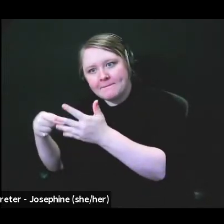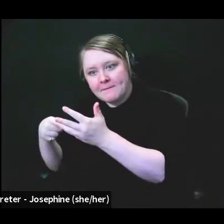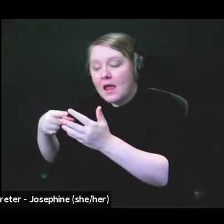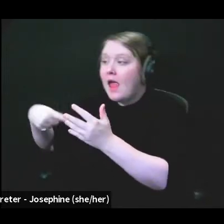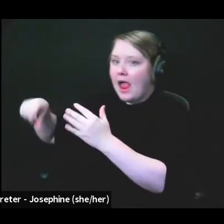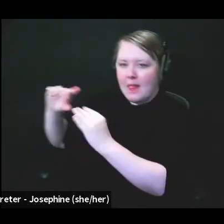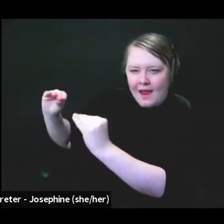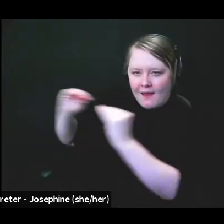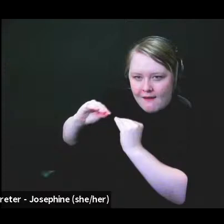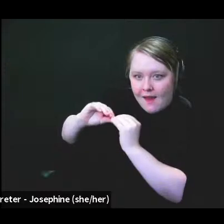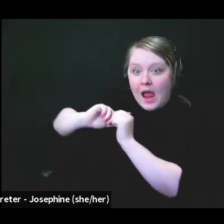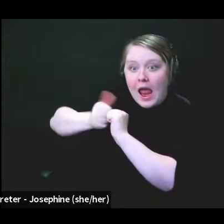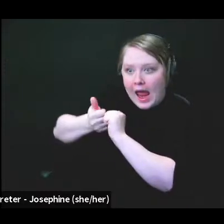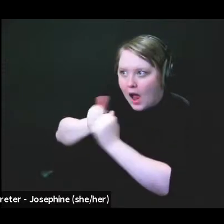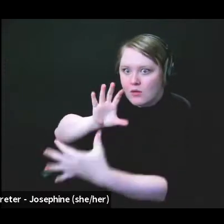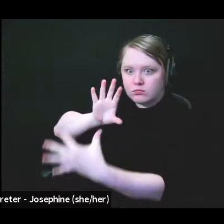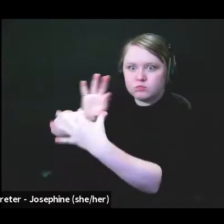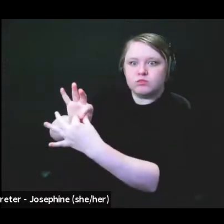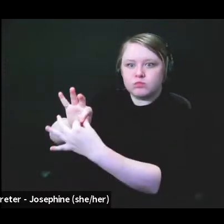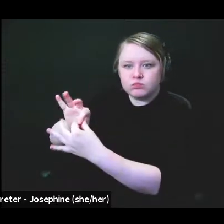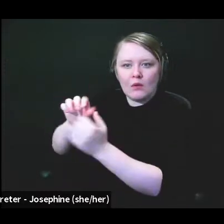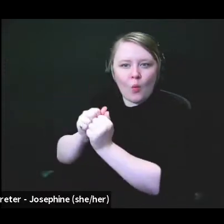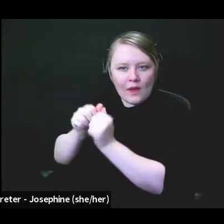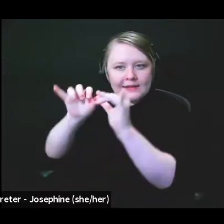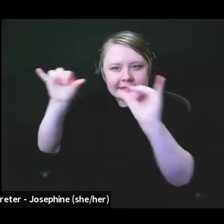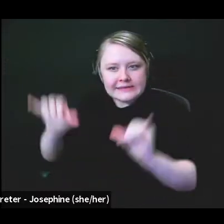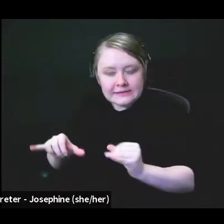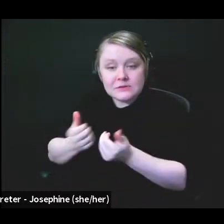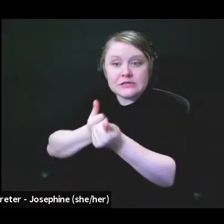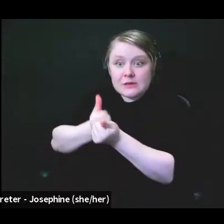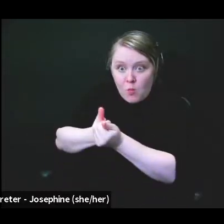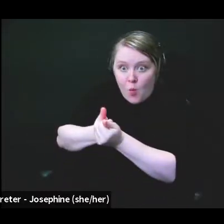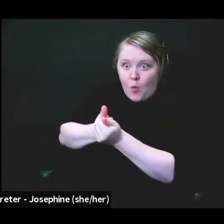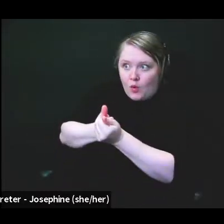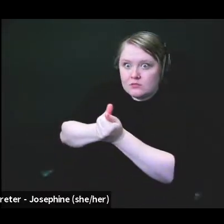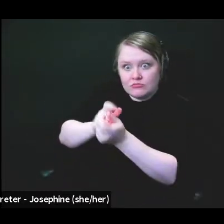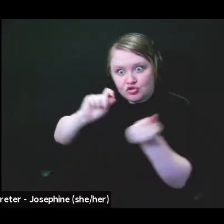to be in relationship to those systems to support the change work they're moving.